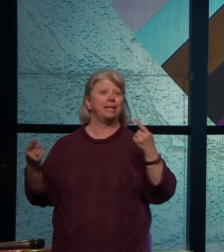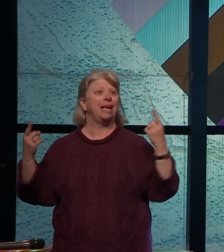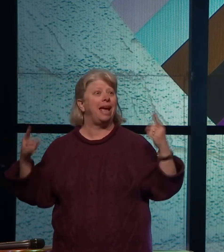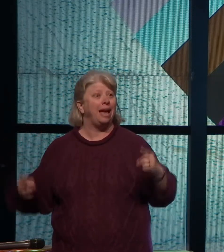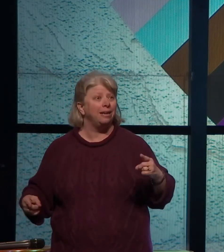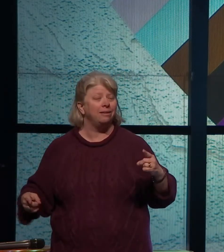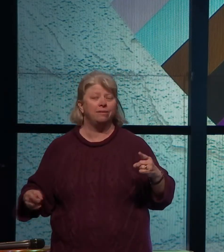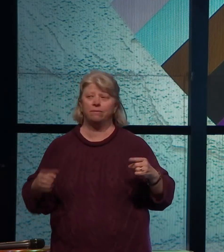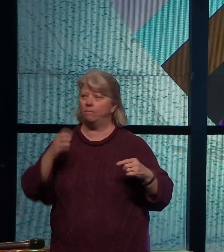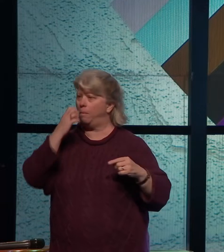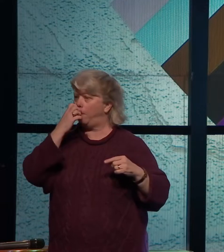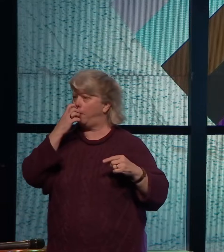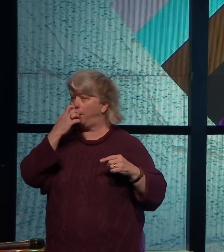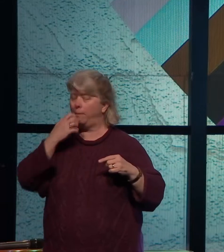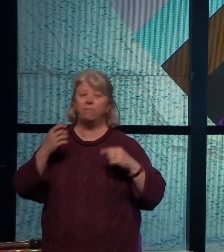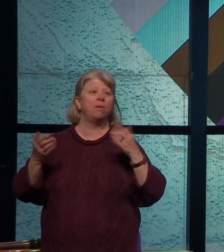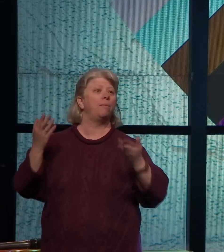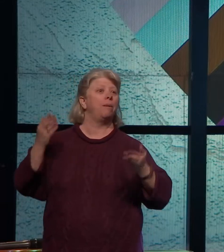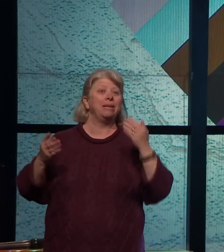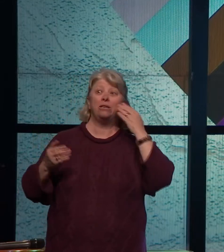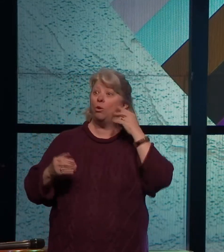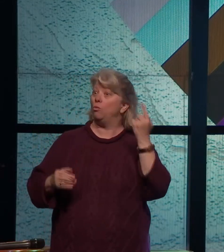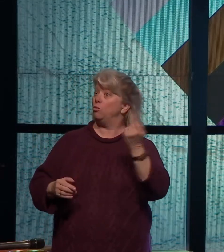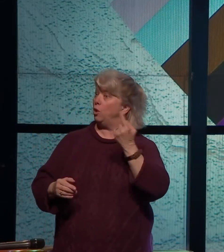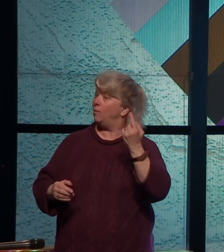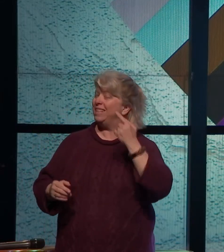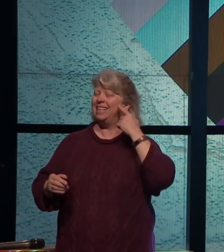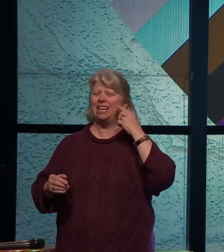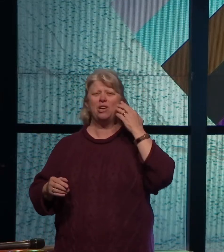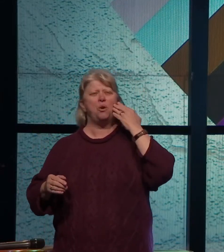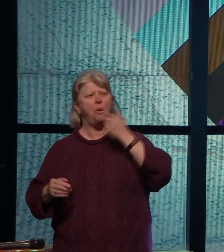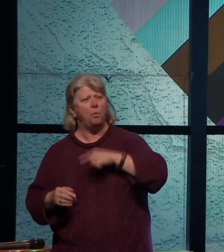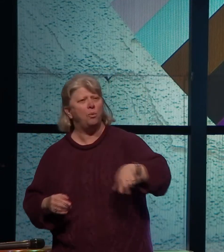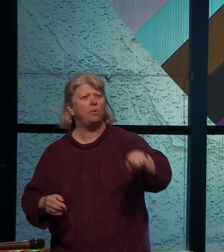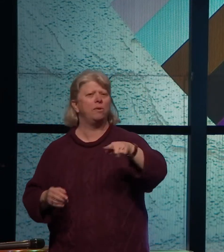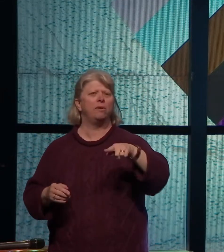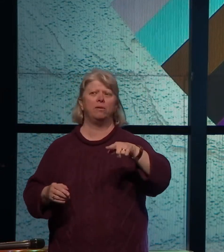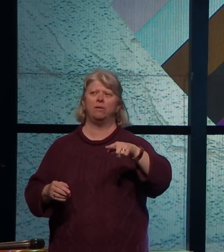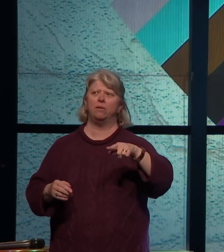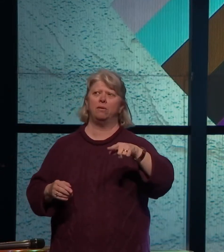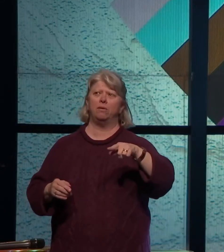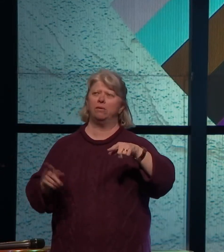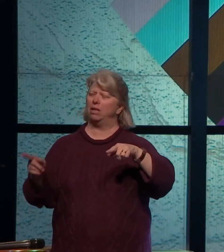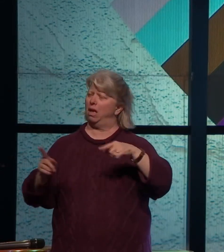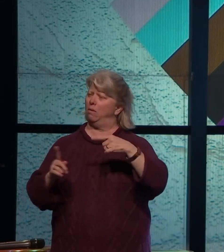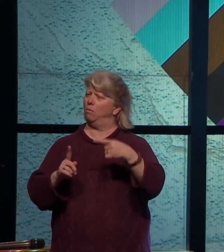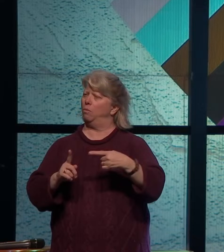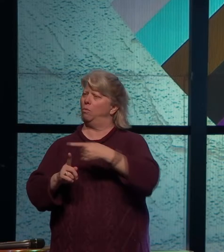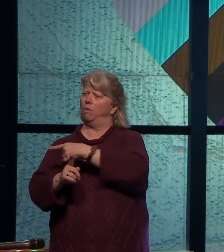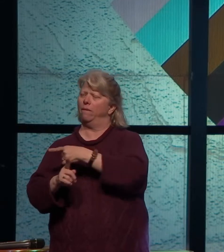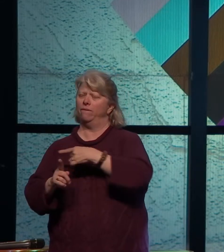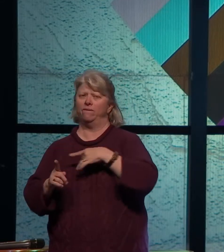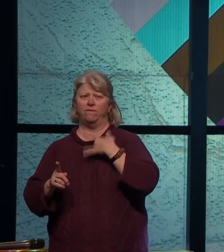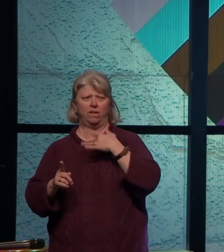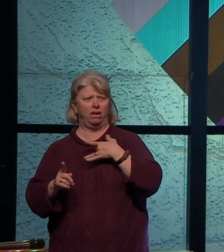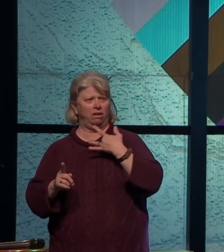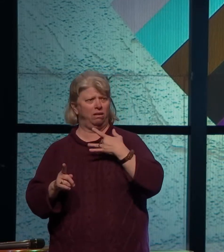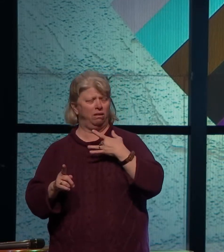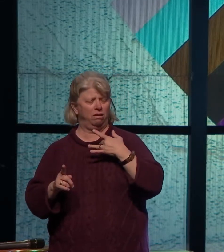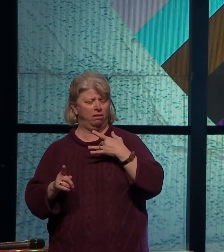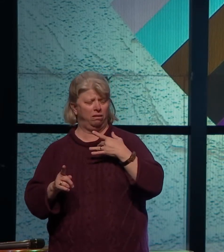right? Or maybe you know someone, you think you know them, but then they do something that feels like a bit of a